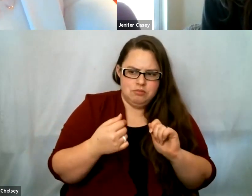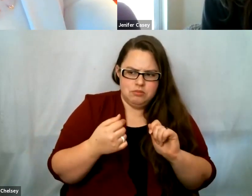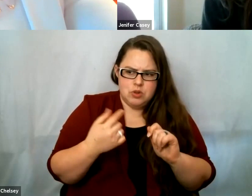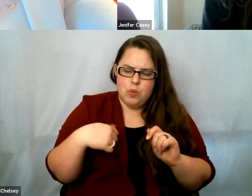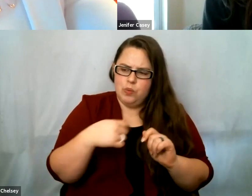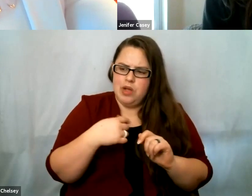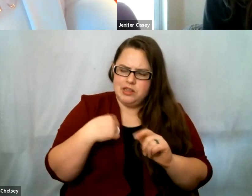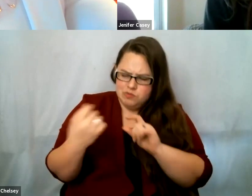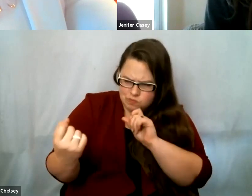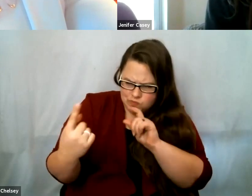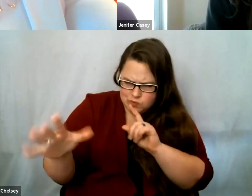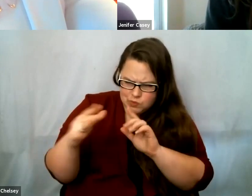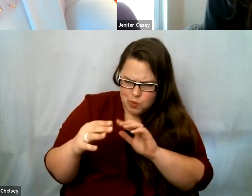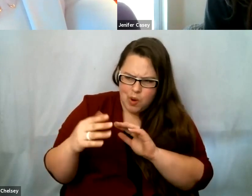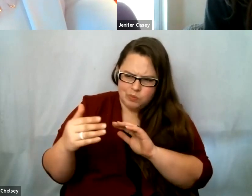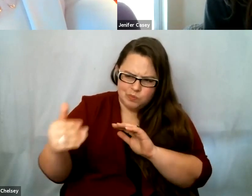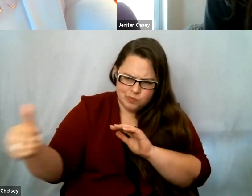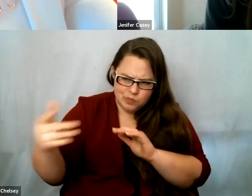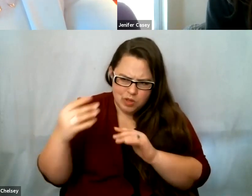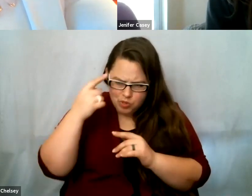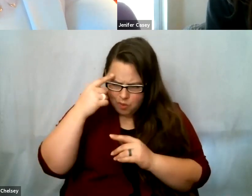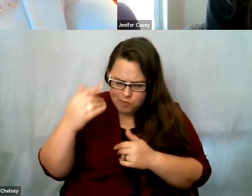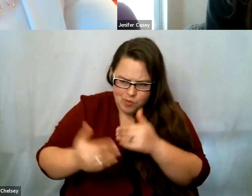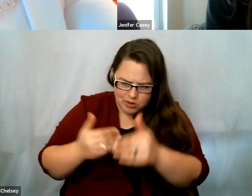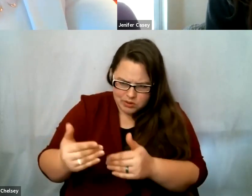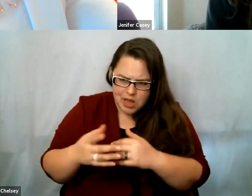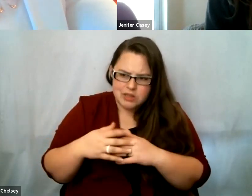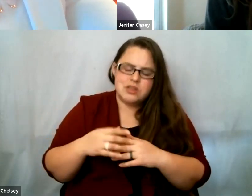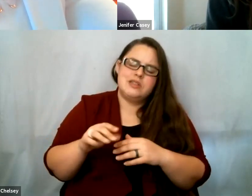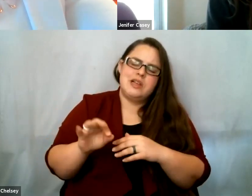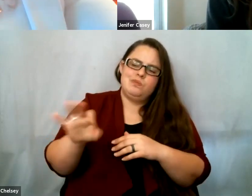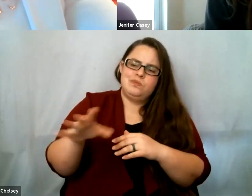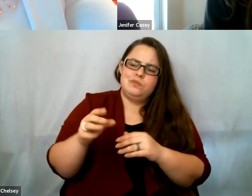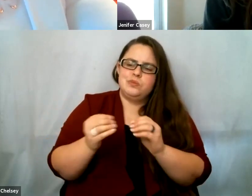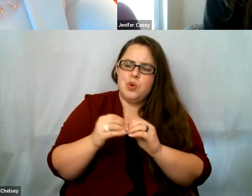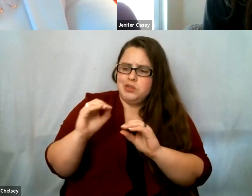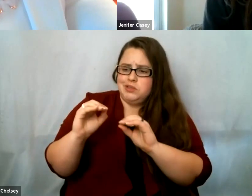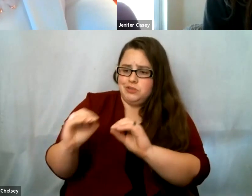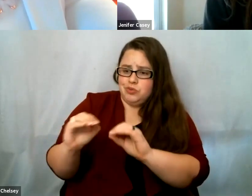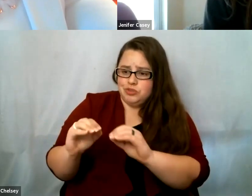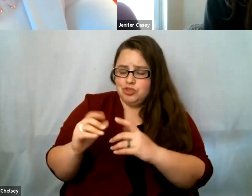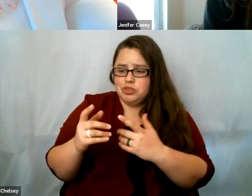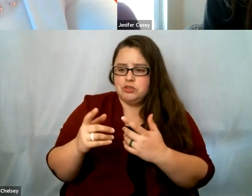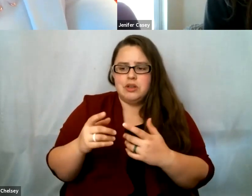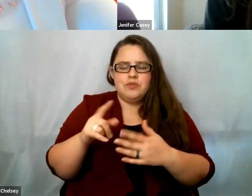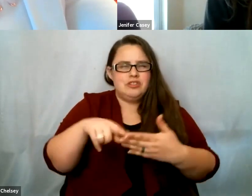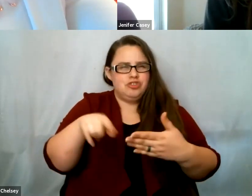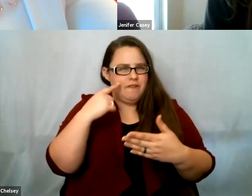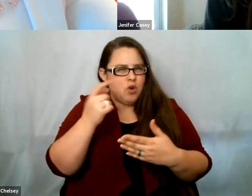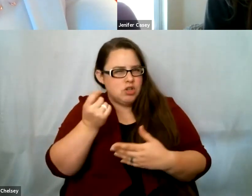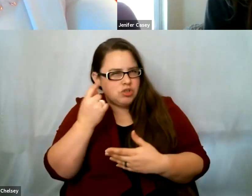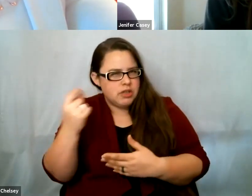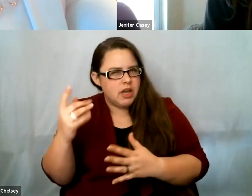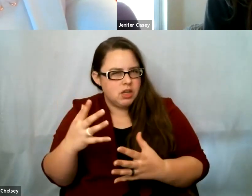from, or I can be able to give you more instruction, right? Checking for understanding.